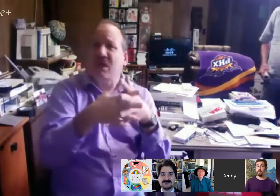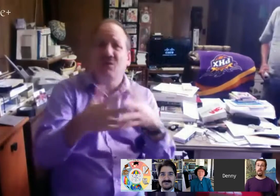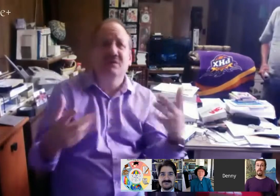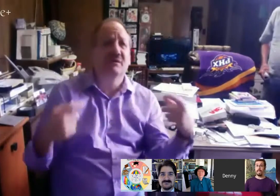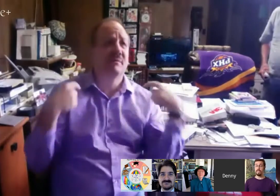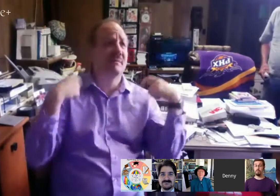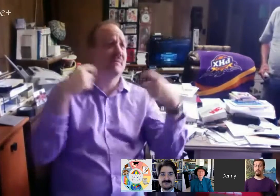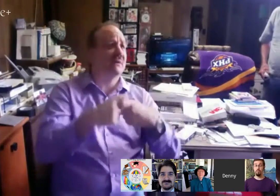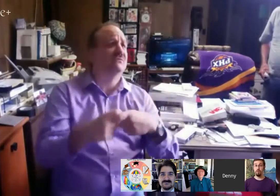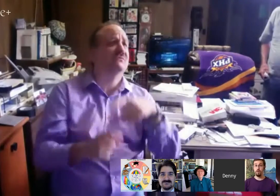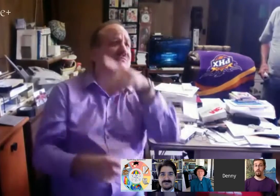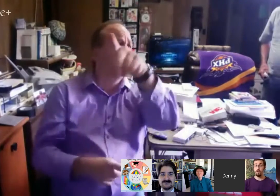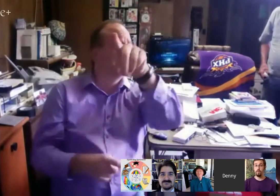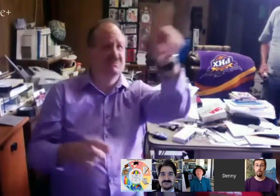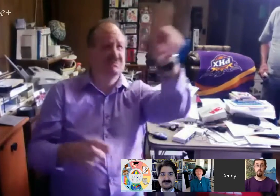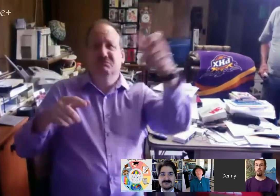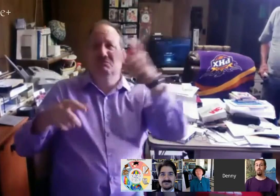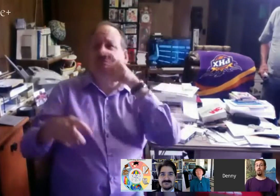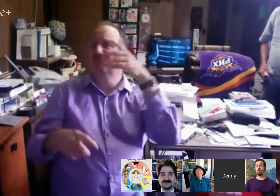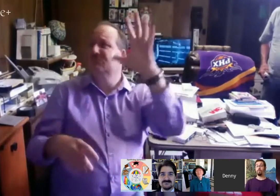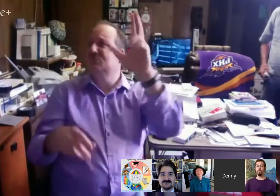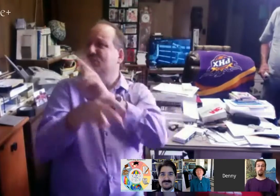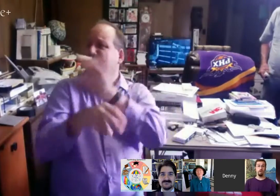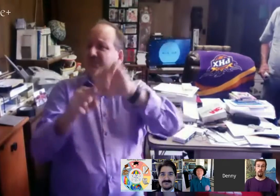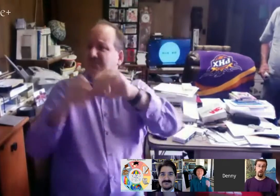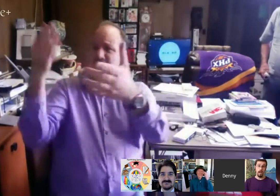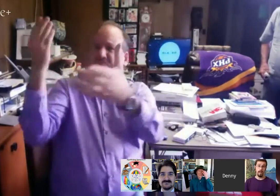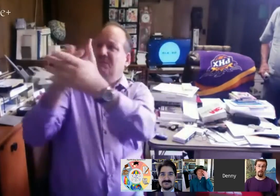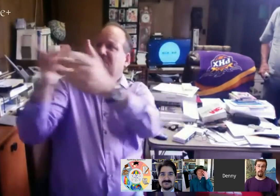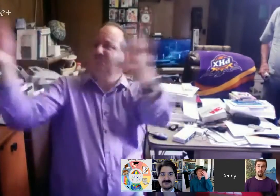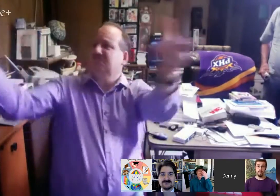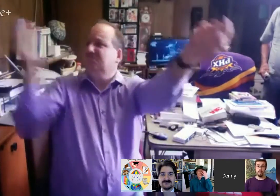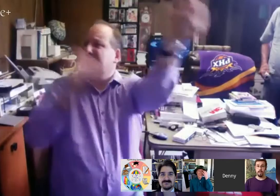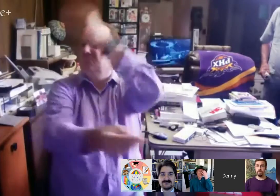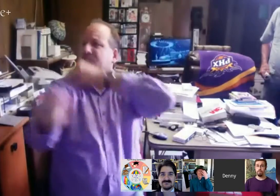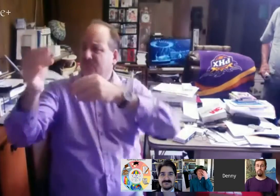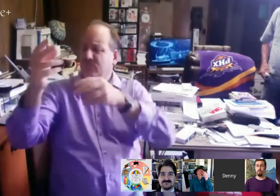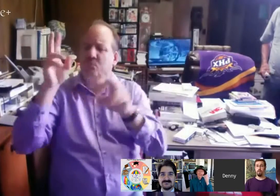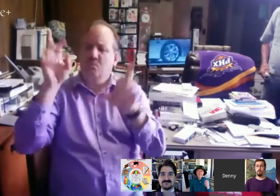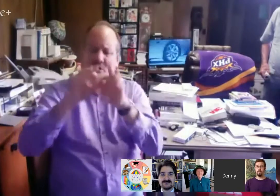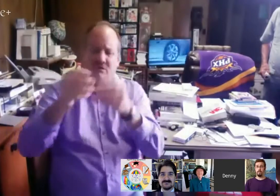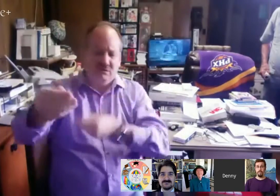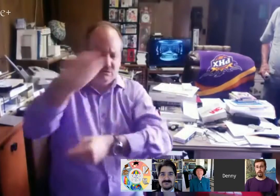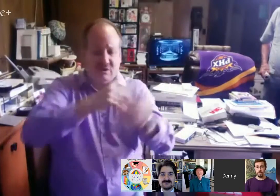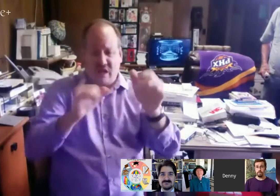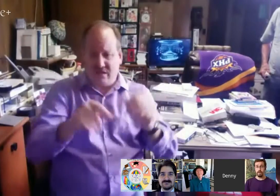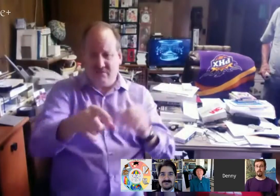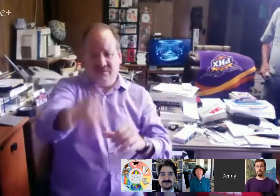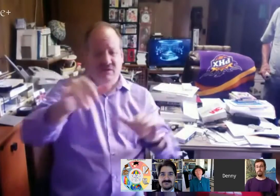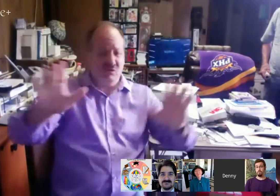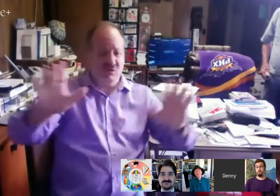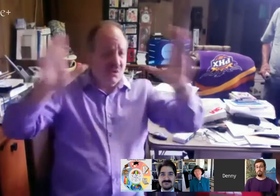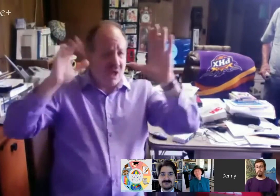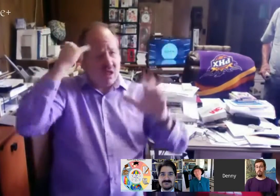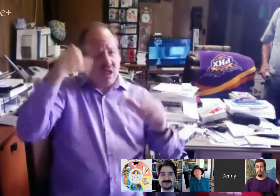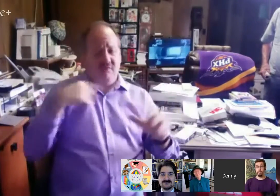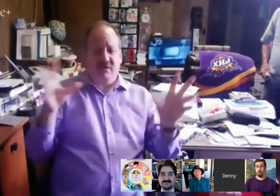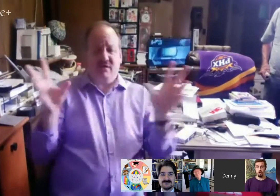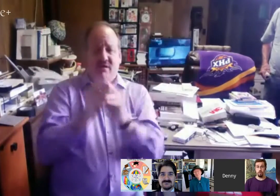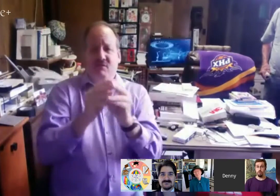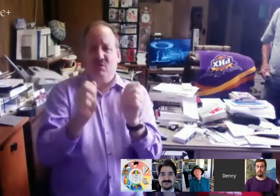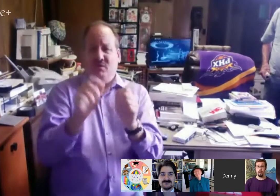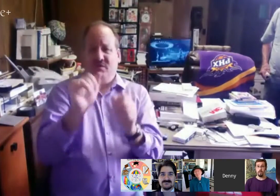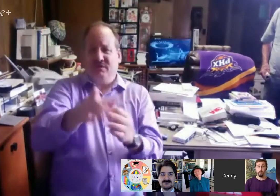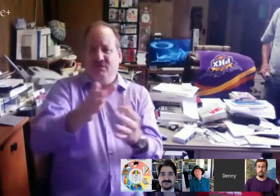and maybe get some input from people all around the world, and to get their input and their experience from people